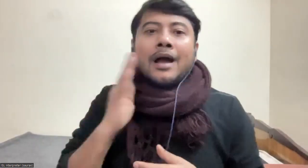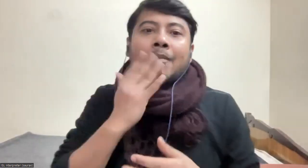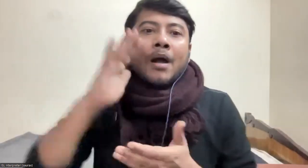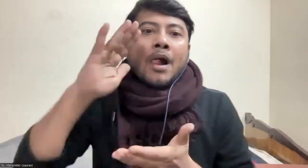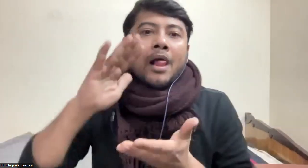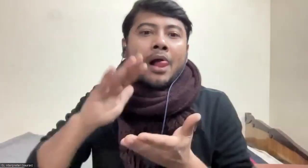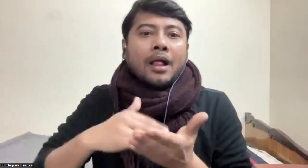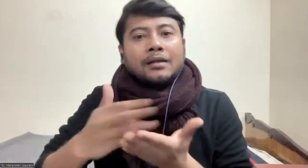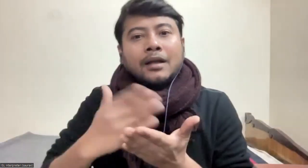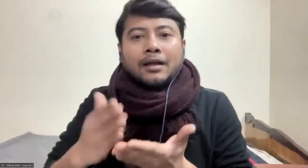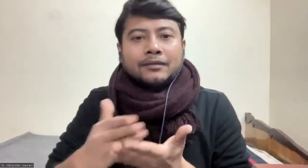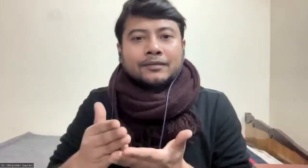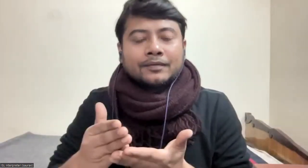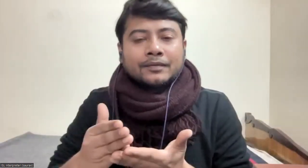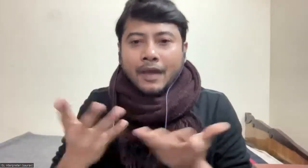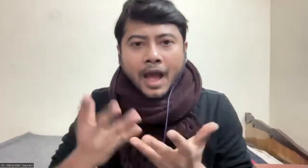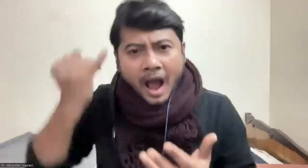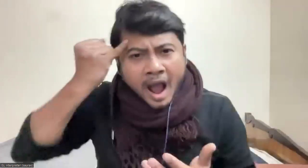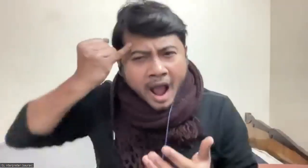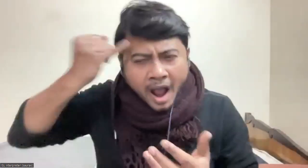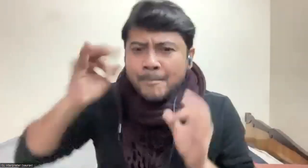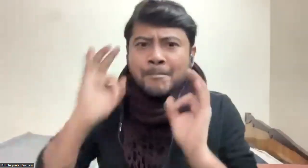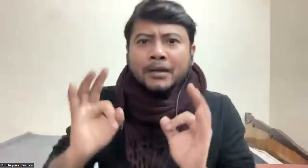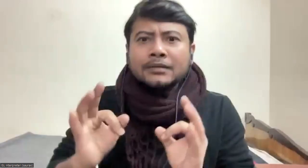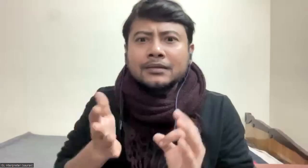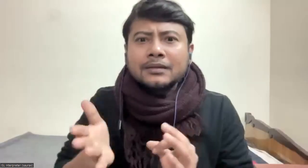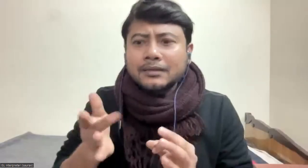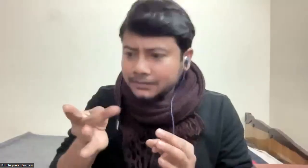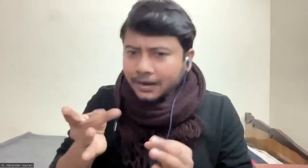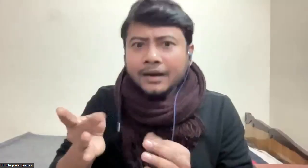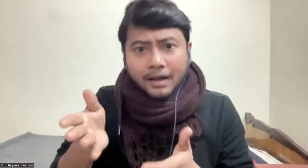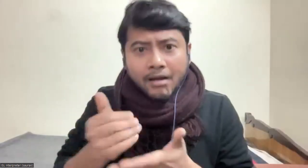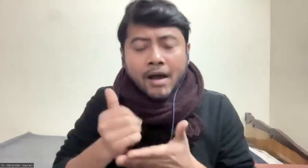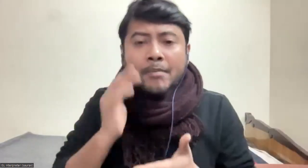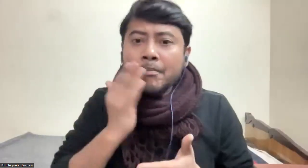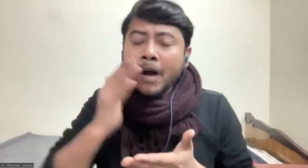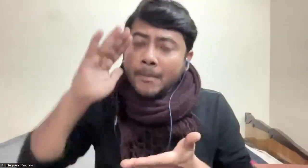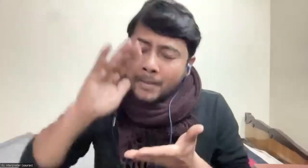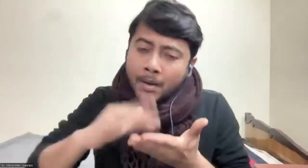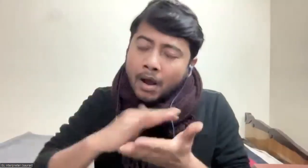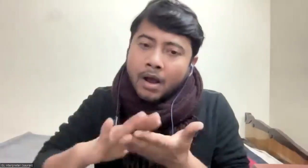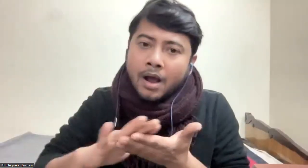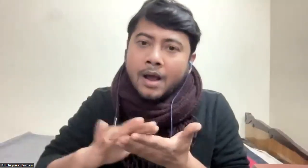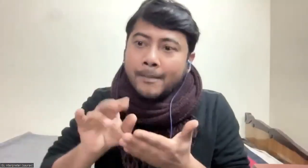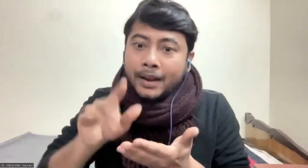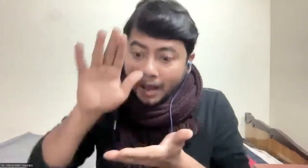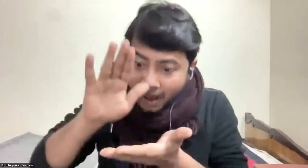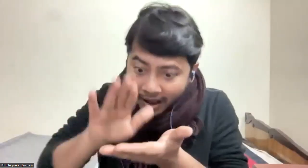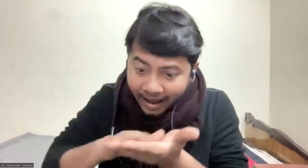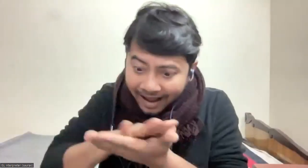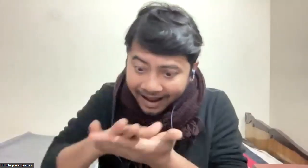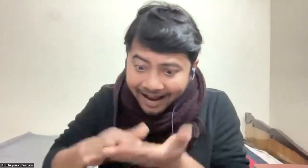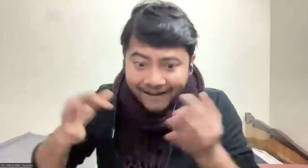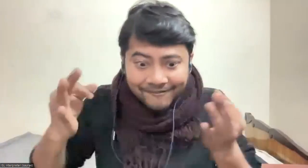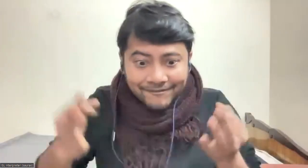Because now I know that by chanting, my sins are removed, which means I can do more sin. And when I do more